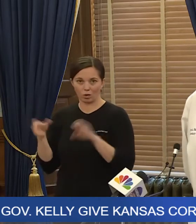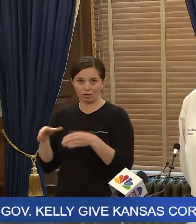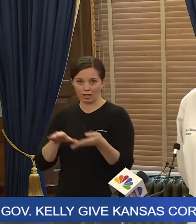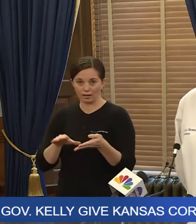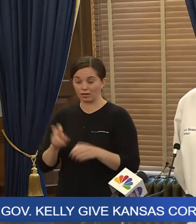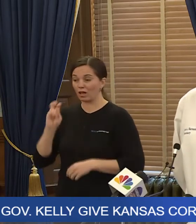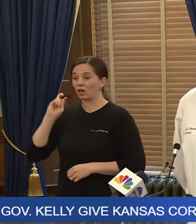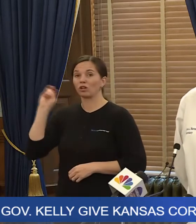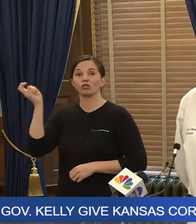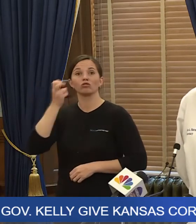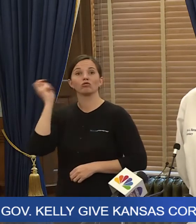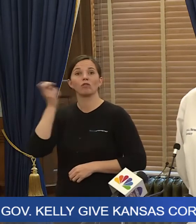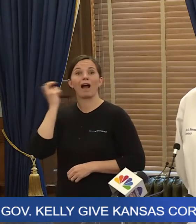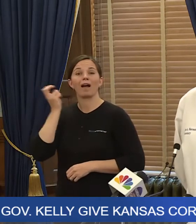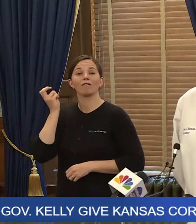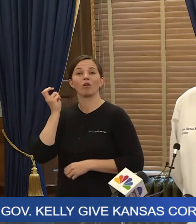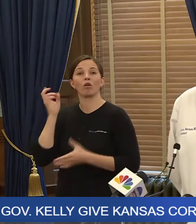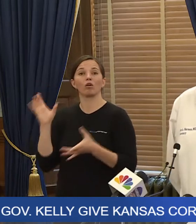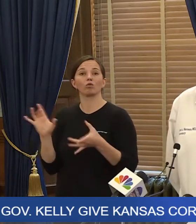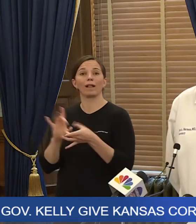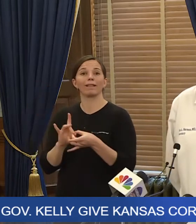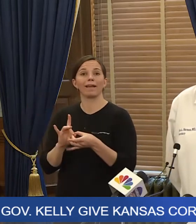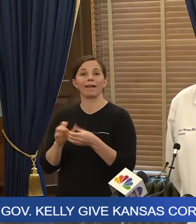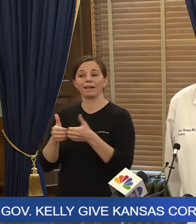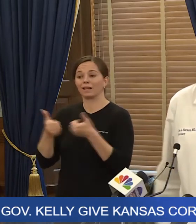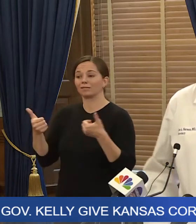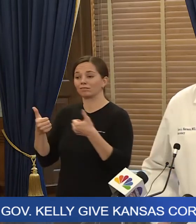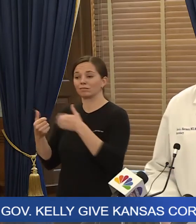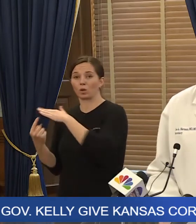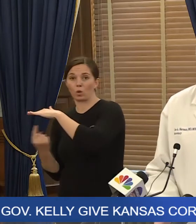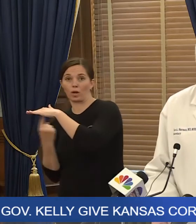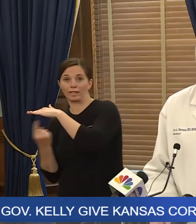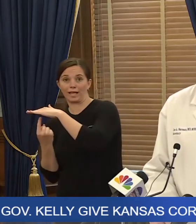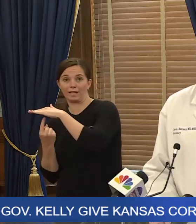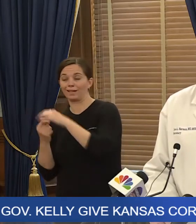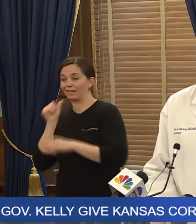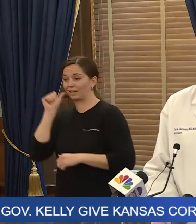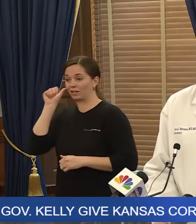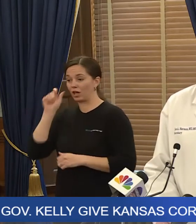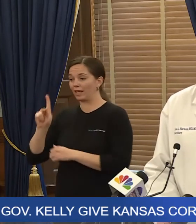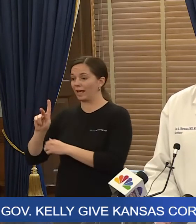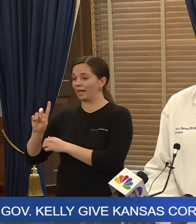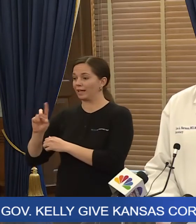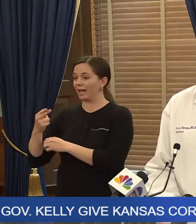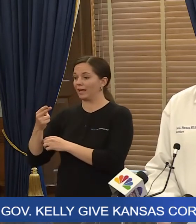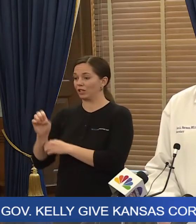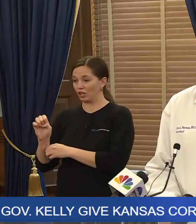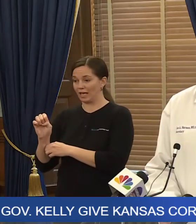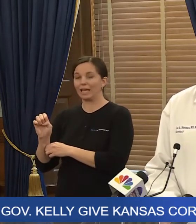Travel-related quarantine, some changes. Yesterday, KDHE added 1 state, Maryland, to our